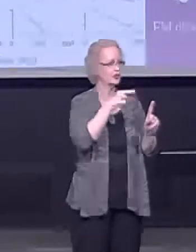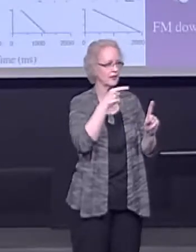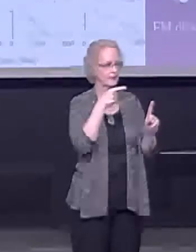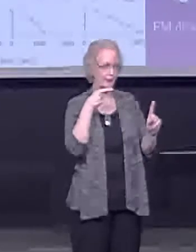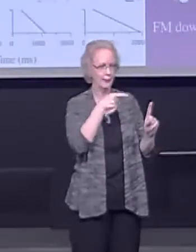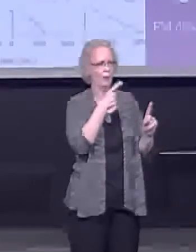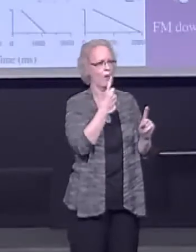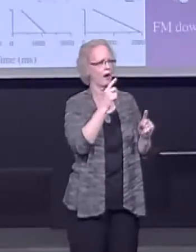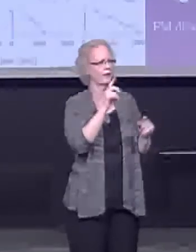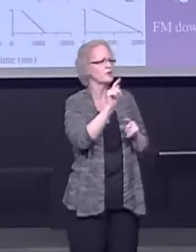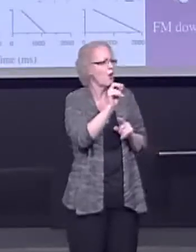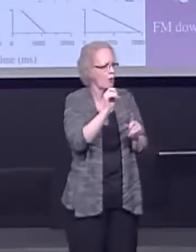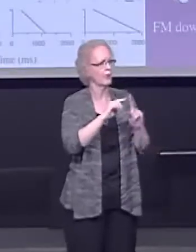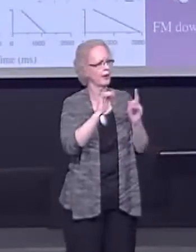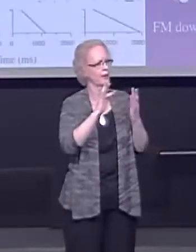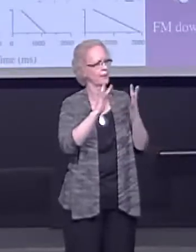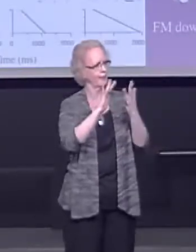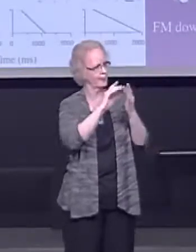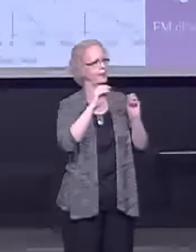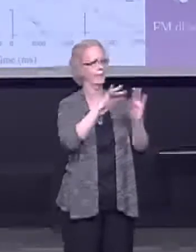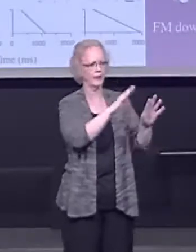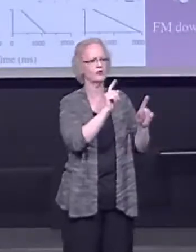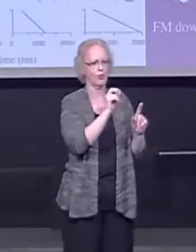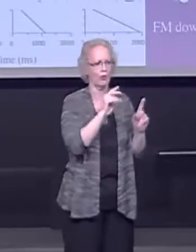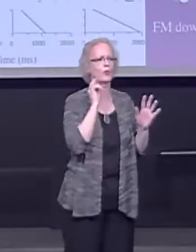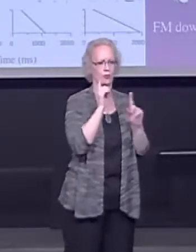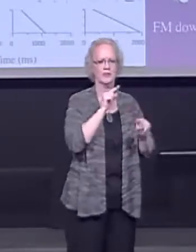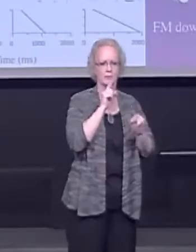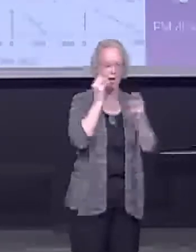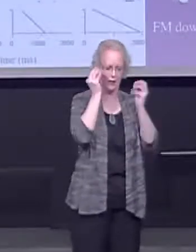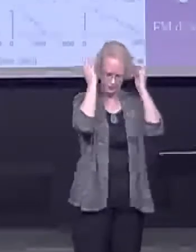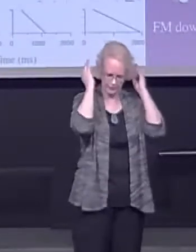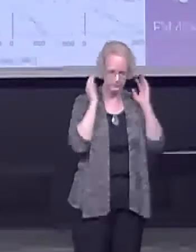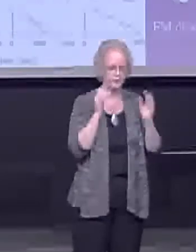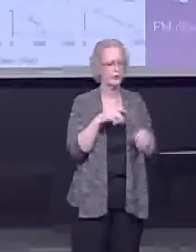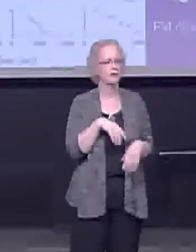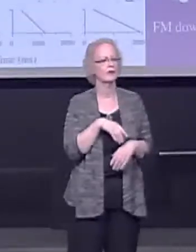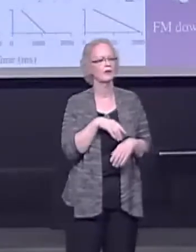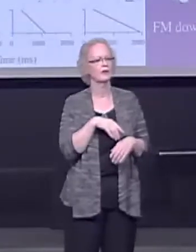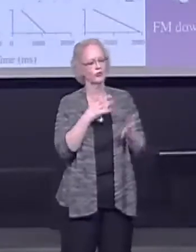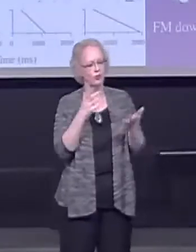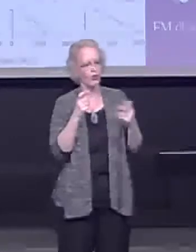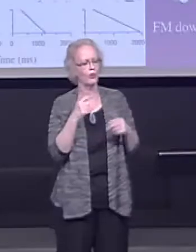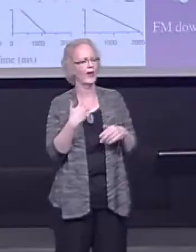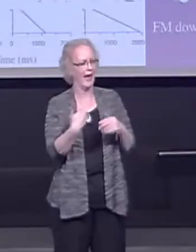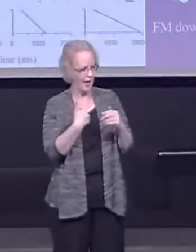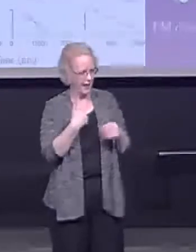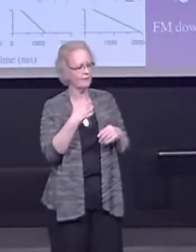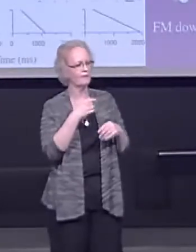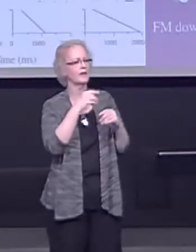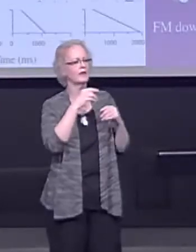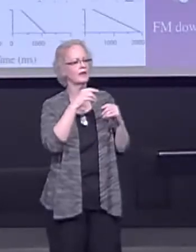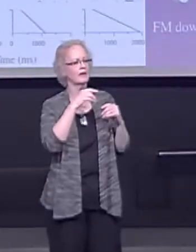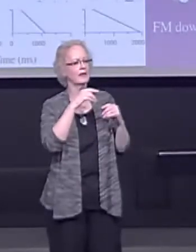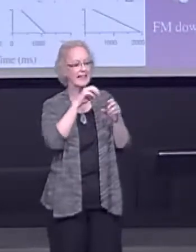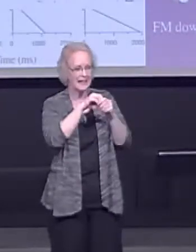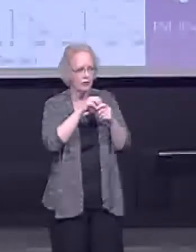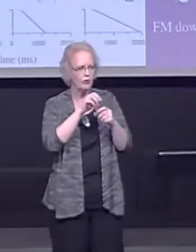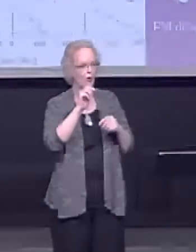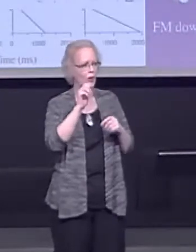other thing, like those Hubel and Wiesel simple cells and complex cells in the visual cortex, what we found in the auditory cortex is